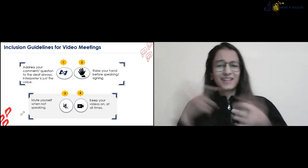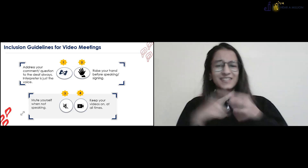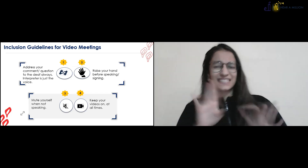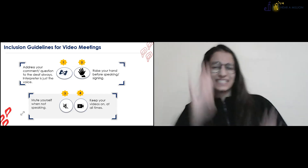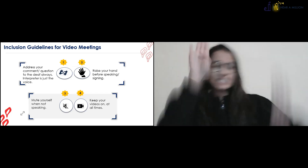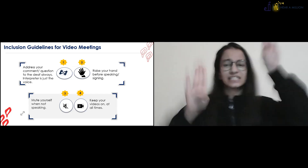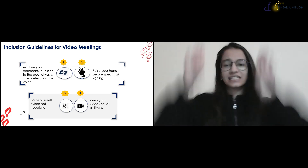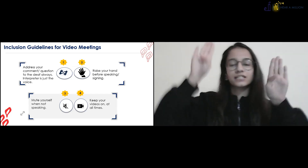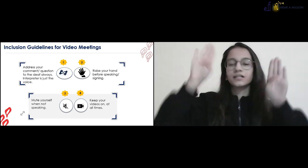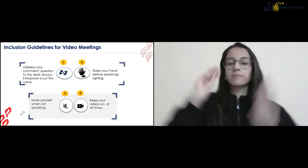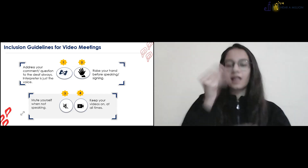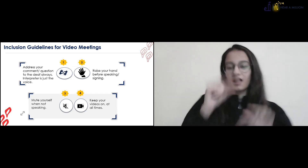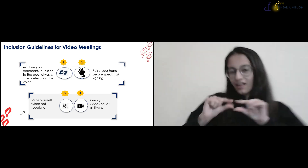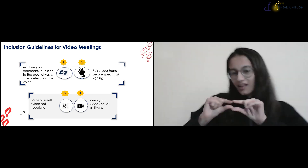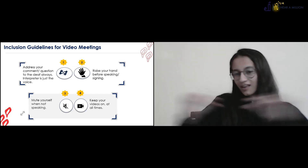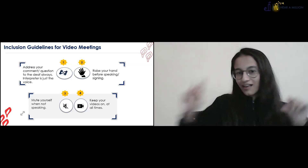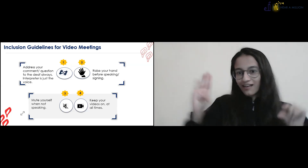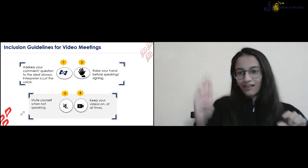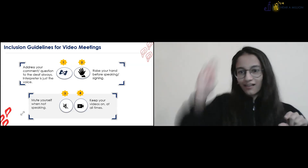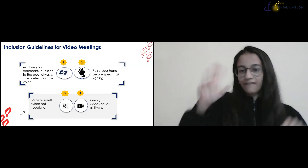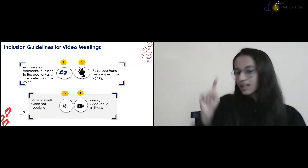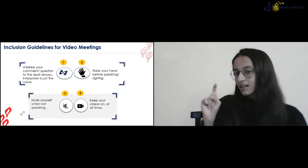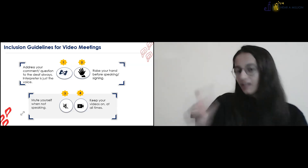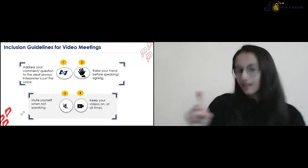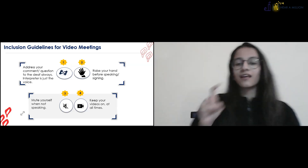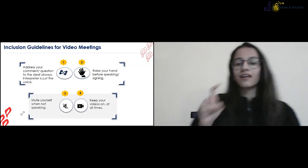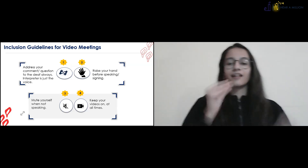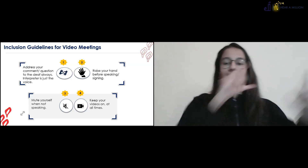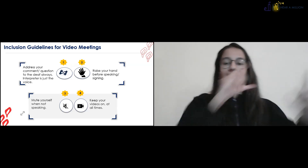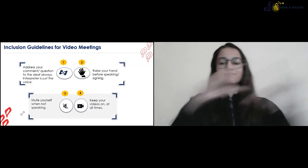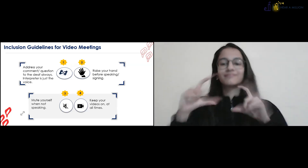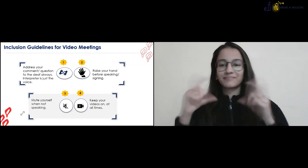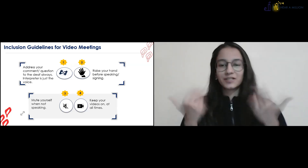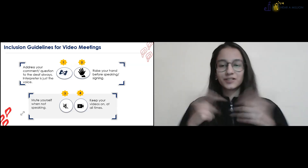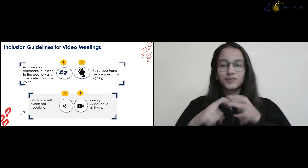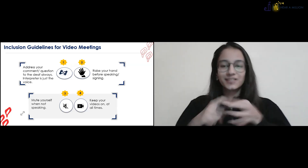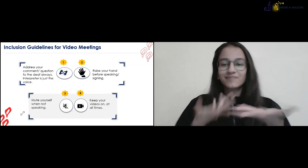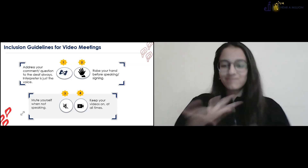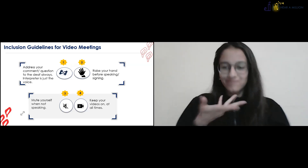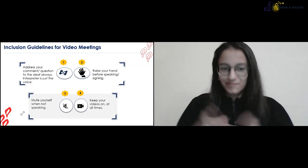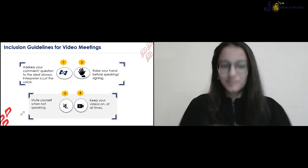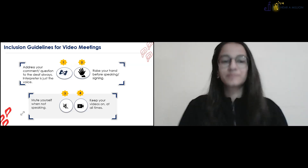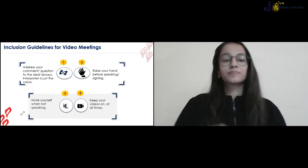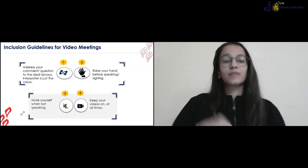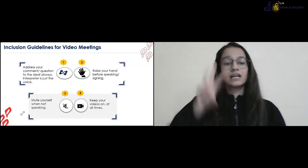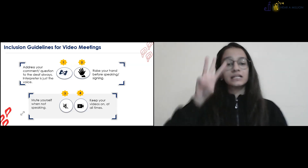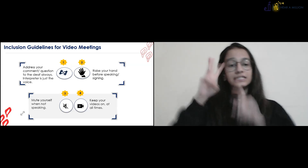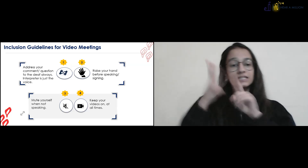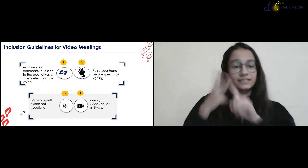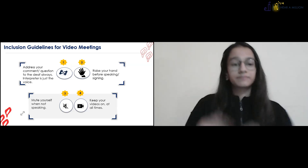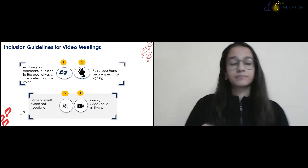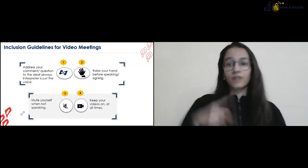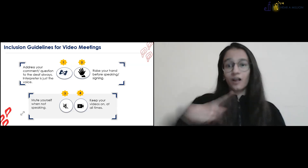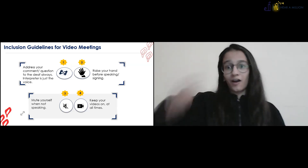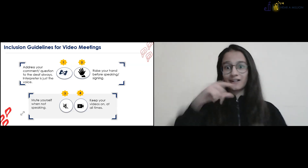thing, if you have any doubt, if you would like to ask anything, please click on the button which is raise your hand